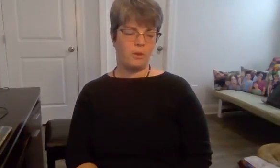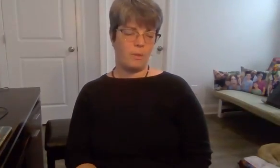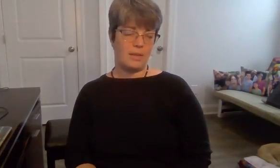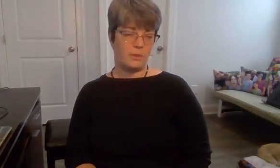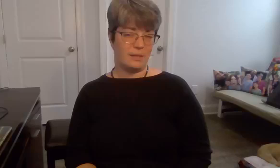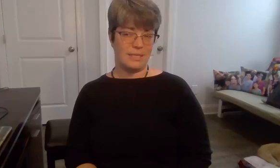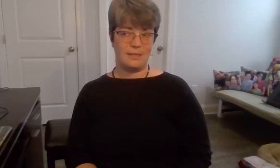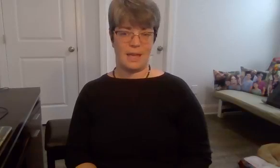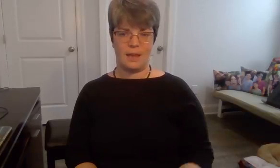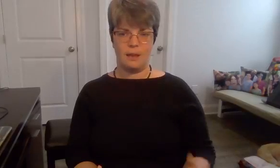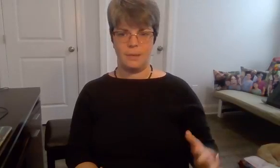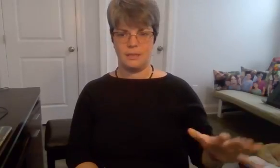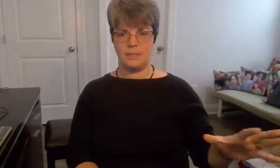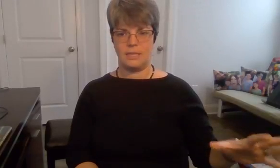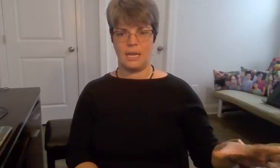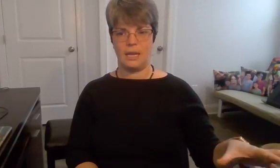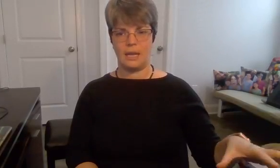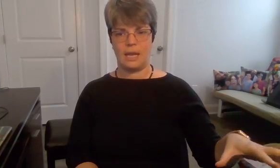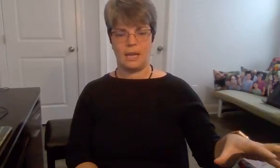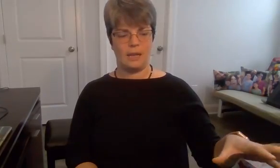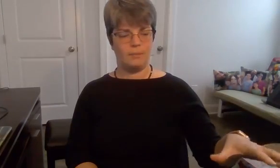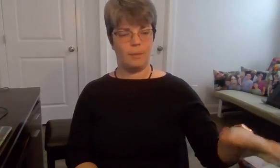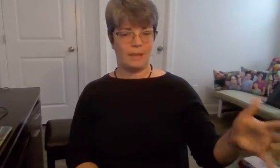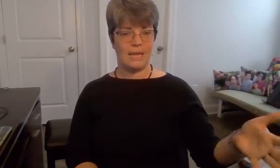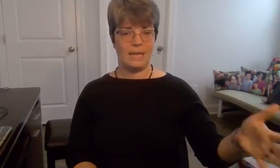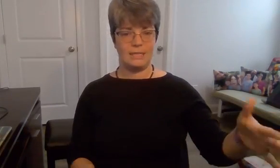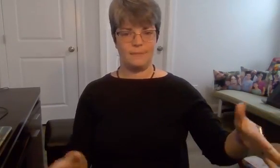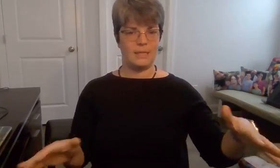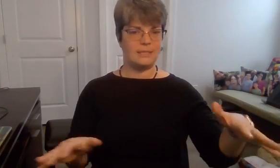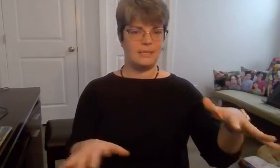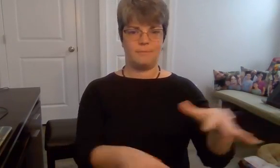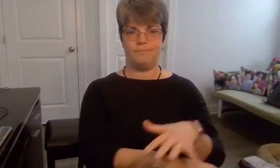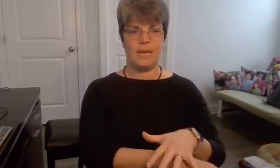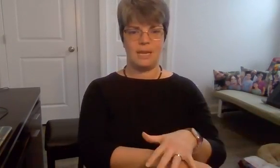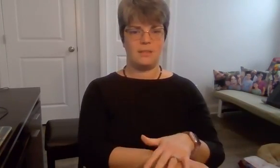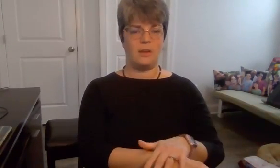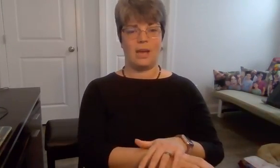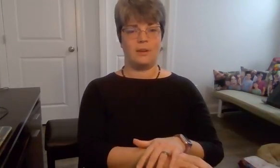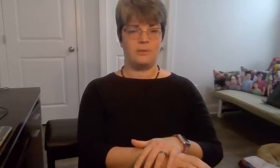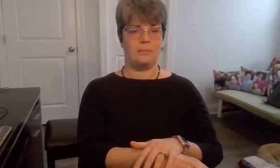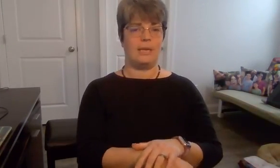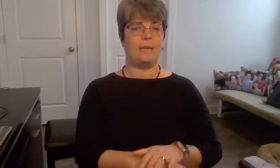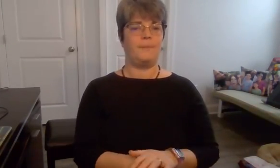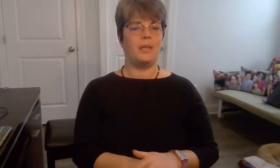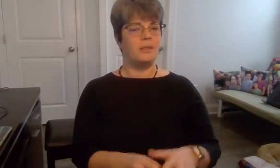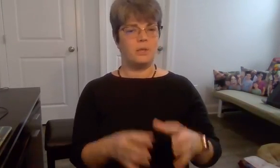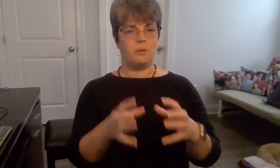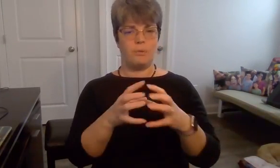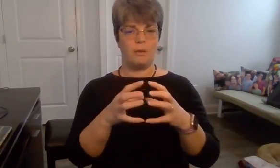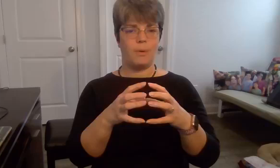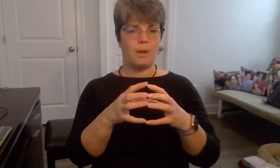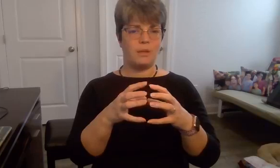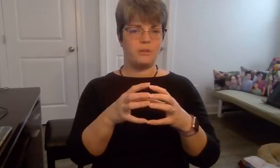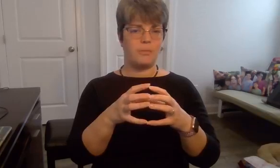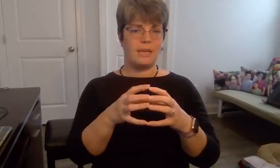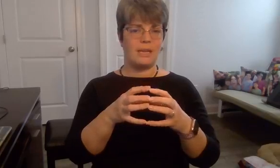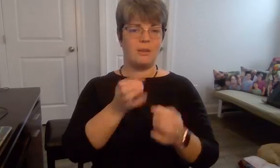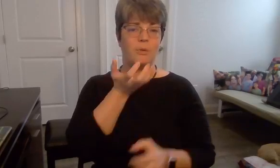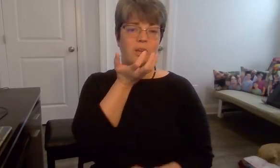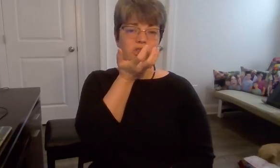way to sort of set that up is to take a blanket and stick anything you got under the blanket. So you're putting a ball under the blanket, you're putting a